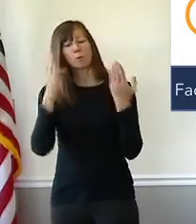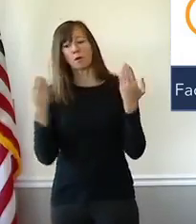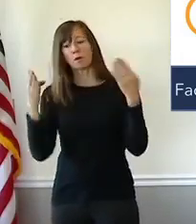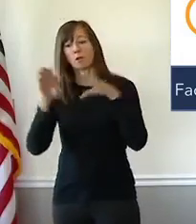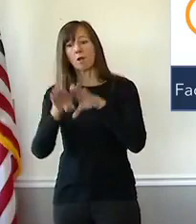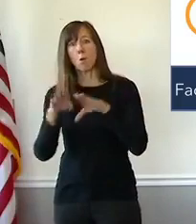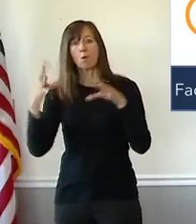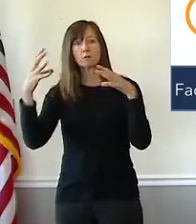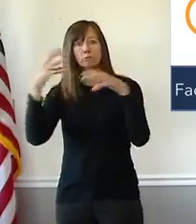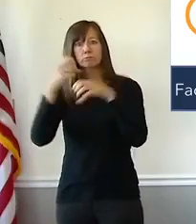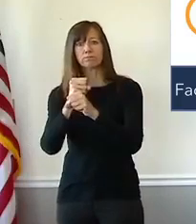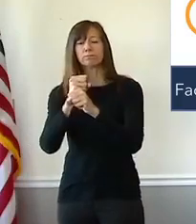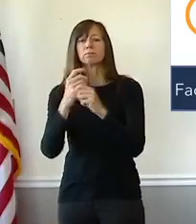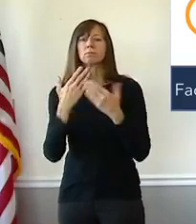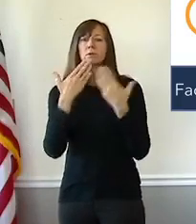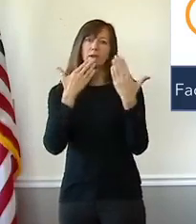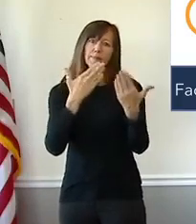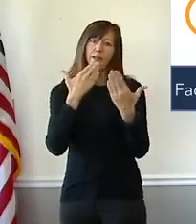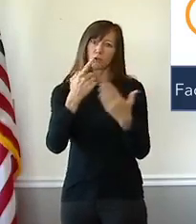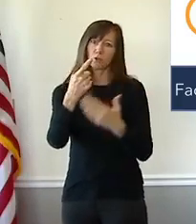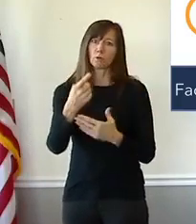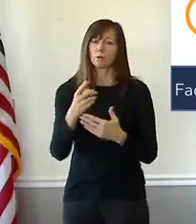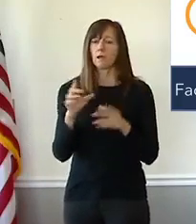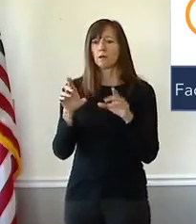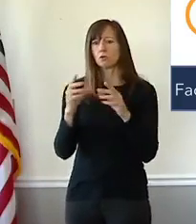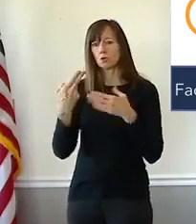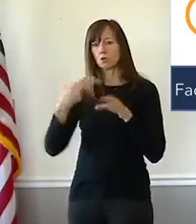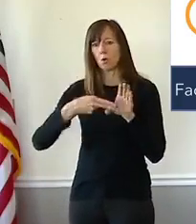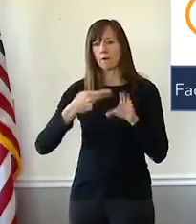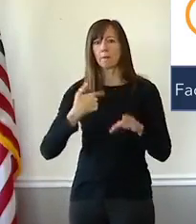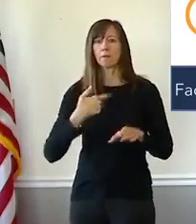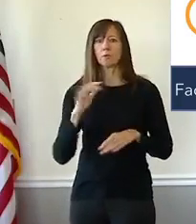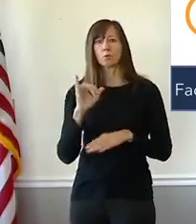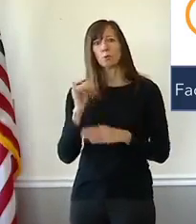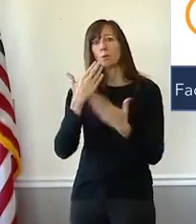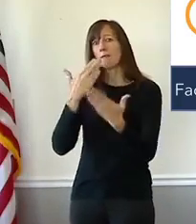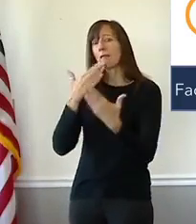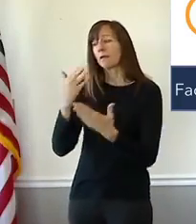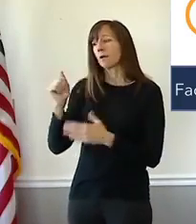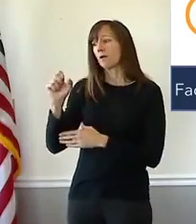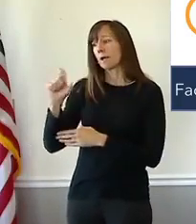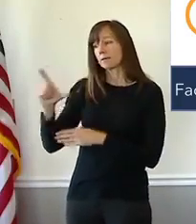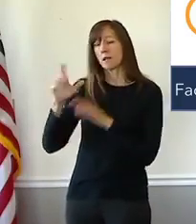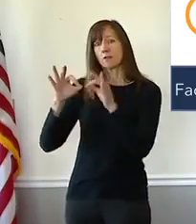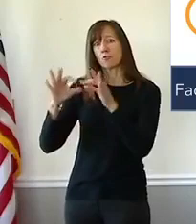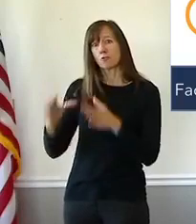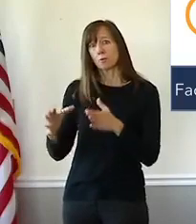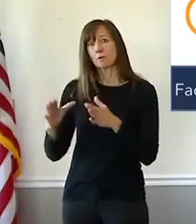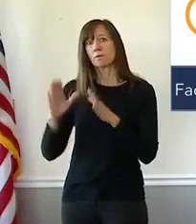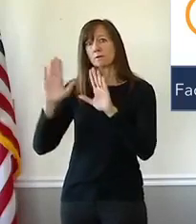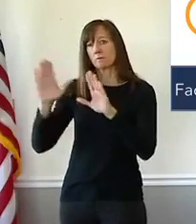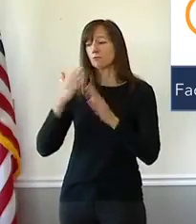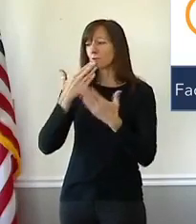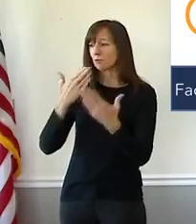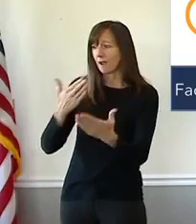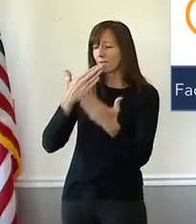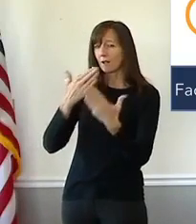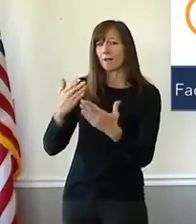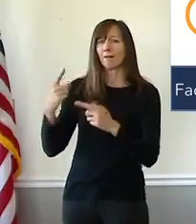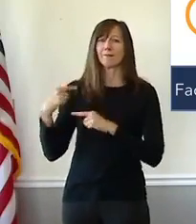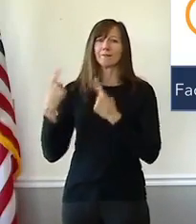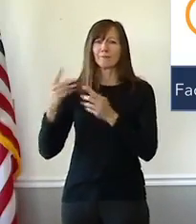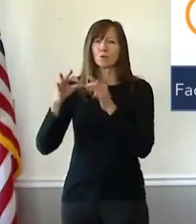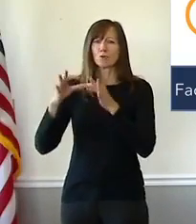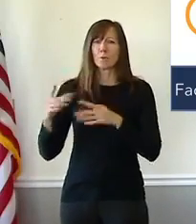you, and I'd ask you to join me, as always, in thanking our American Sign Language interpreters. Very grateful. They have been with us